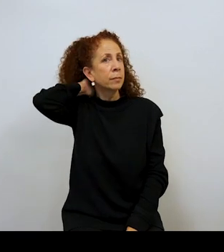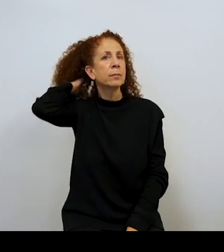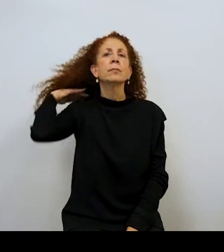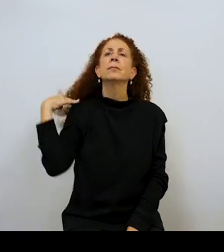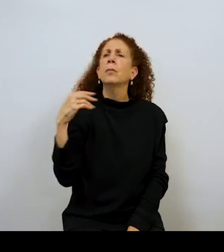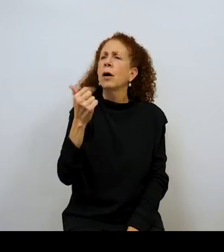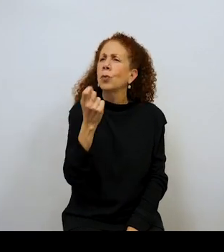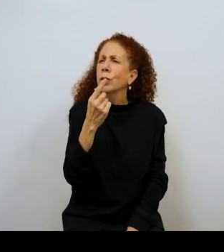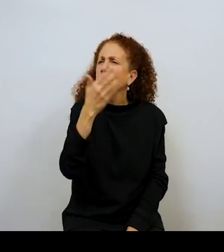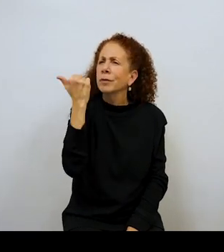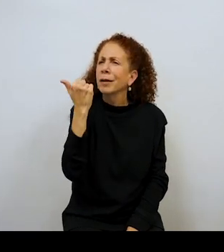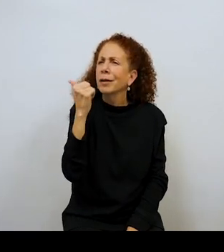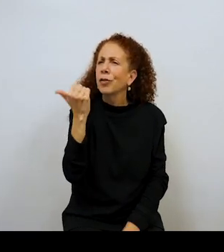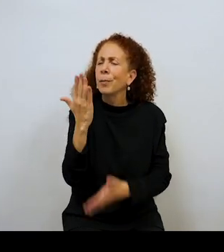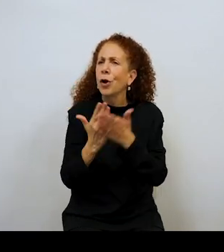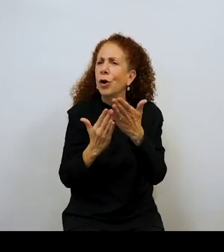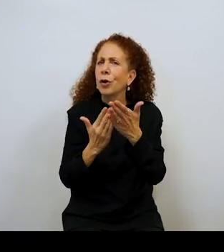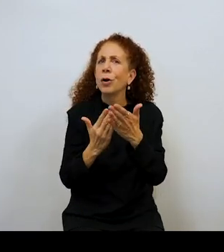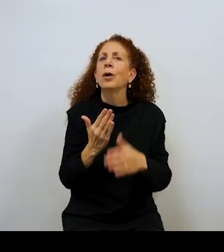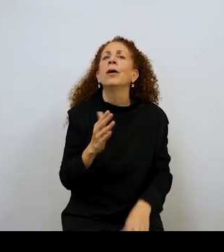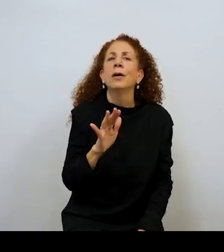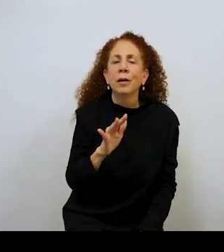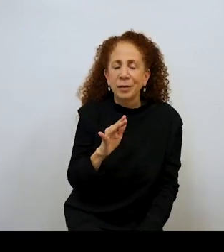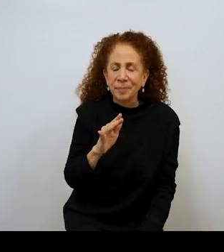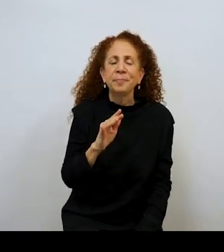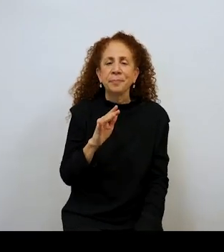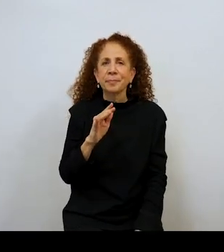Sorry, what was your question before that? Self-deceit. Oh, self-deceit.